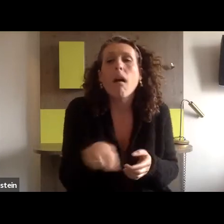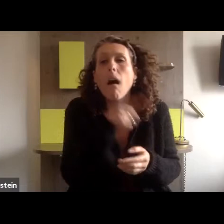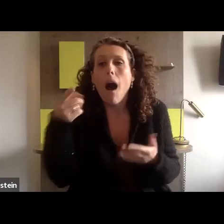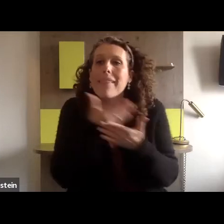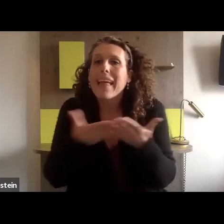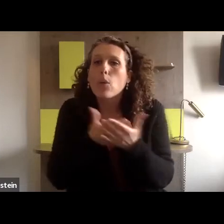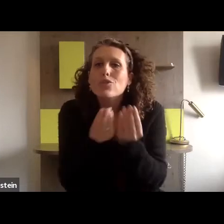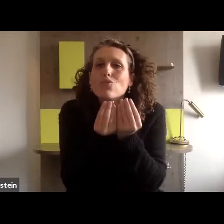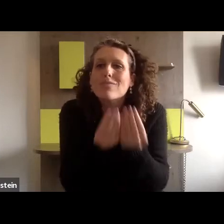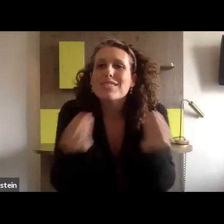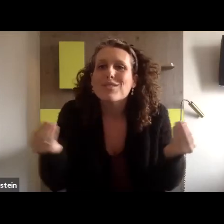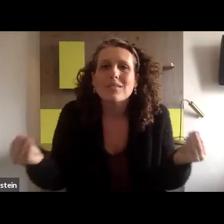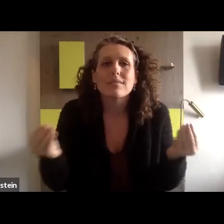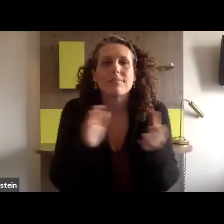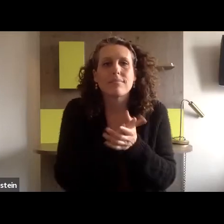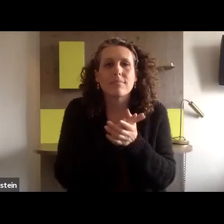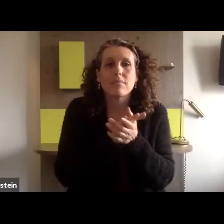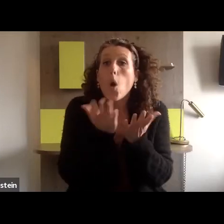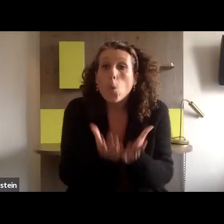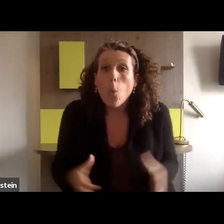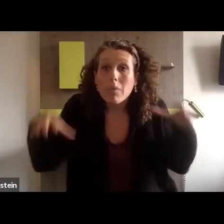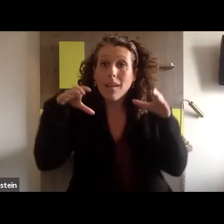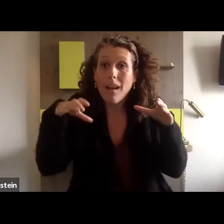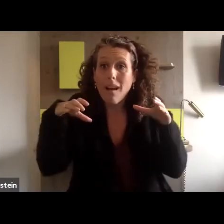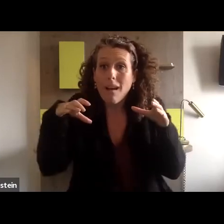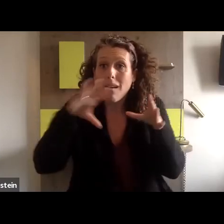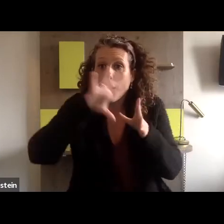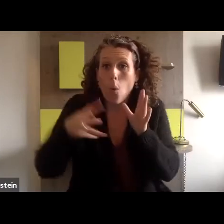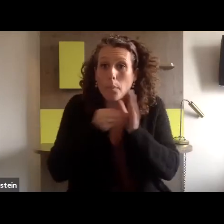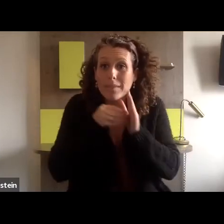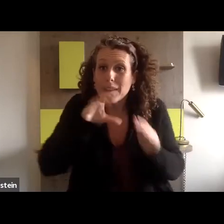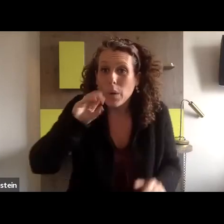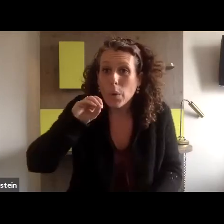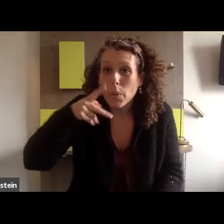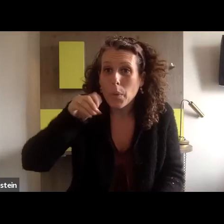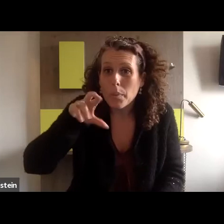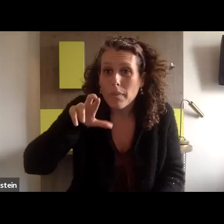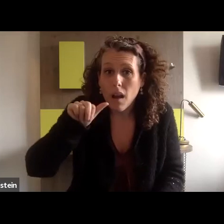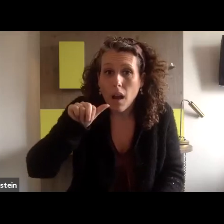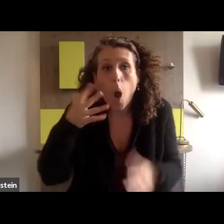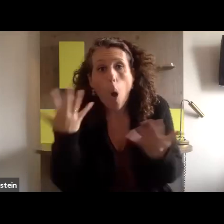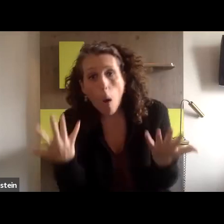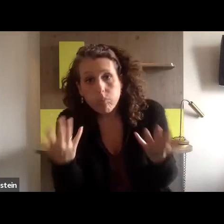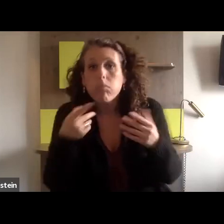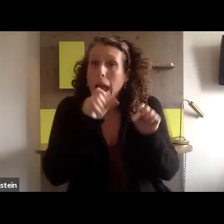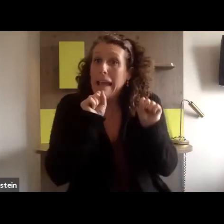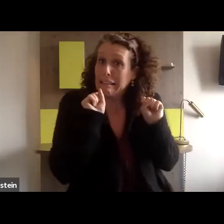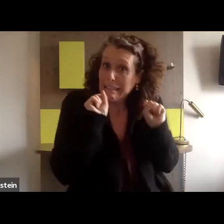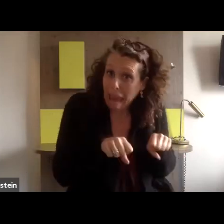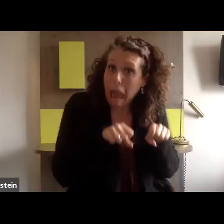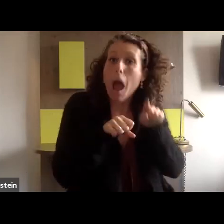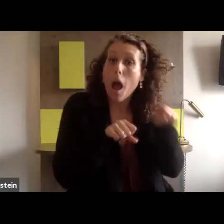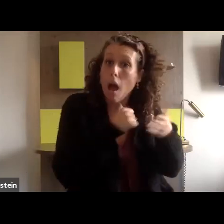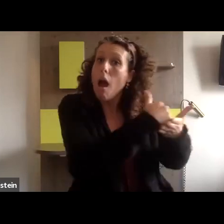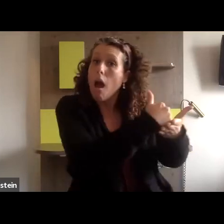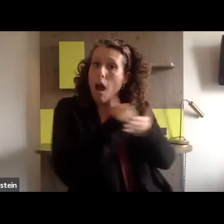example, to have corpora. Corpora could be used, for example, depending on the purpose, if you use